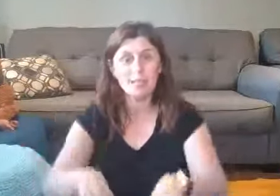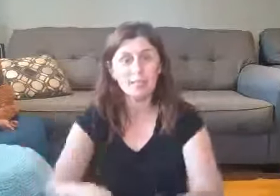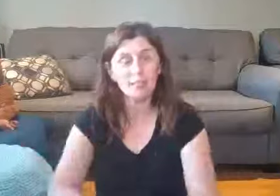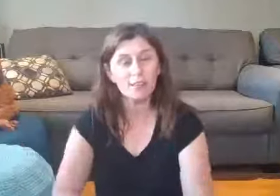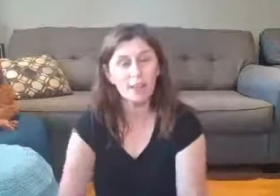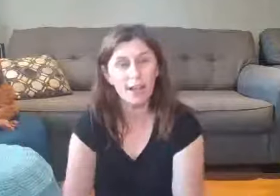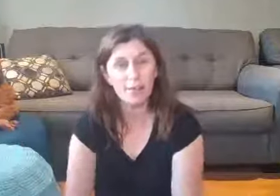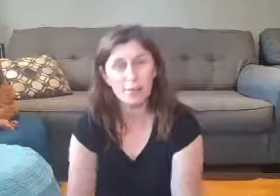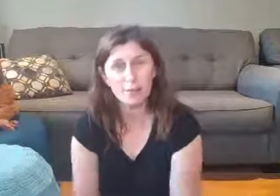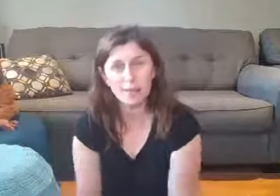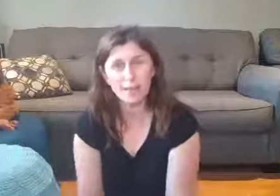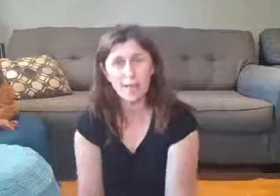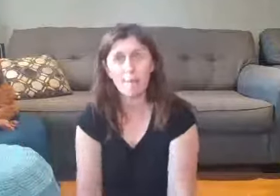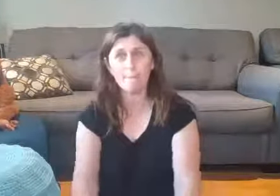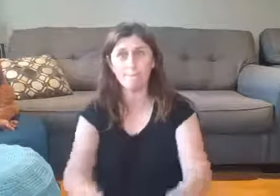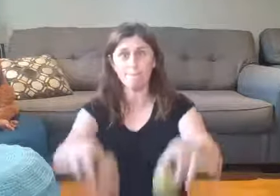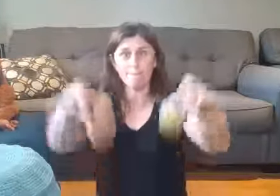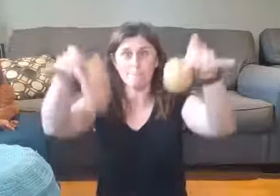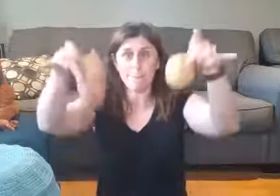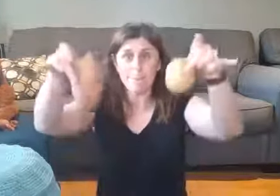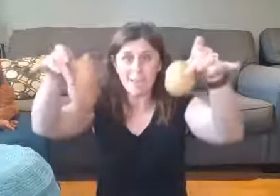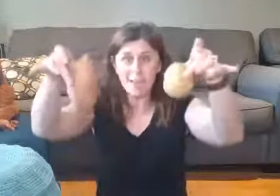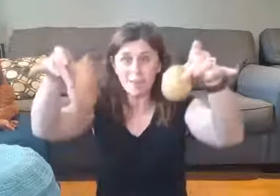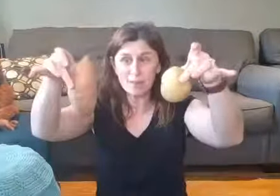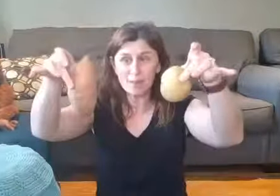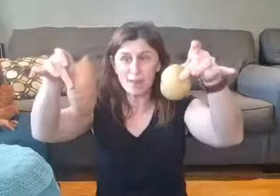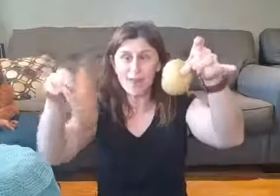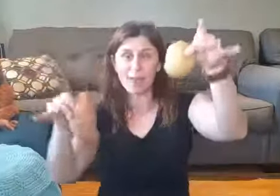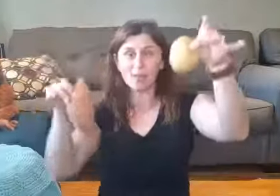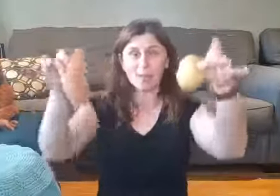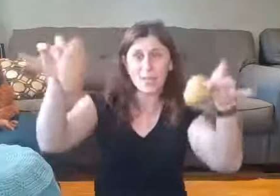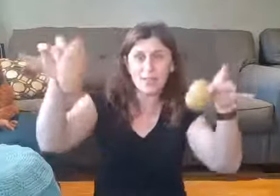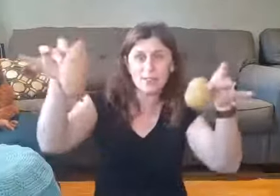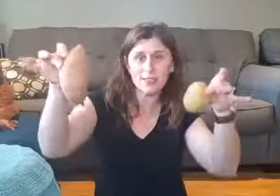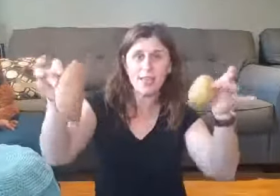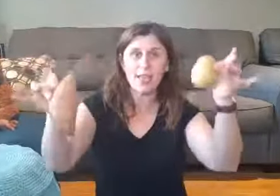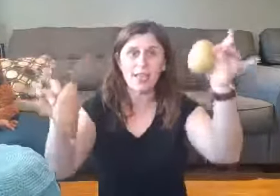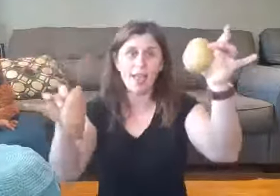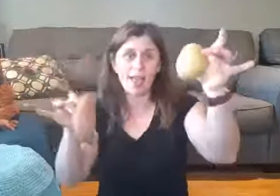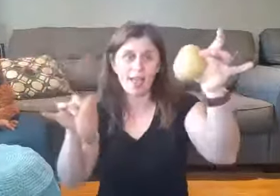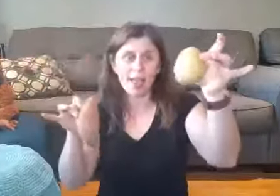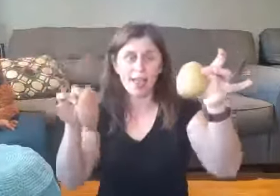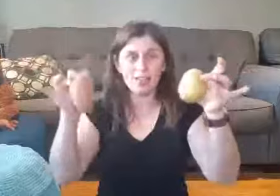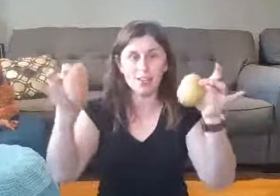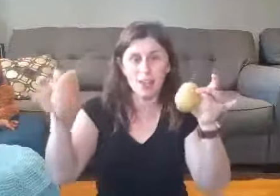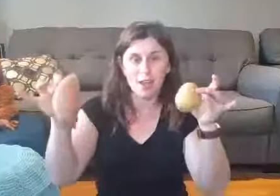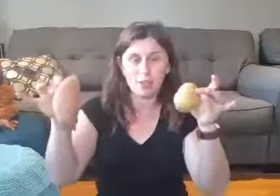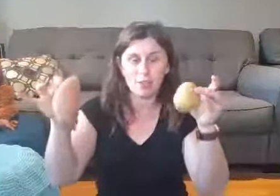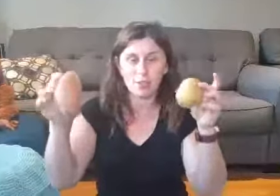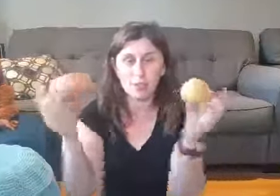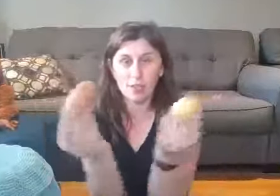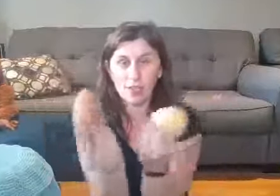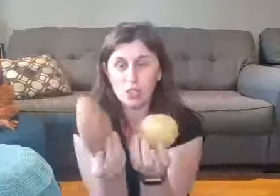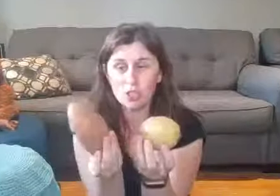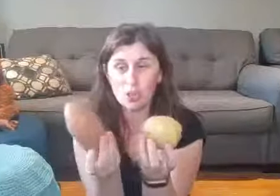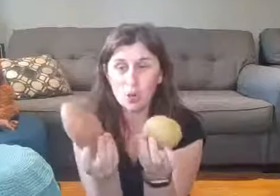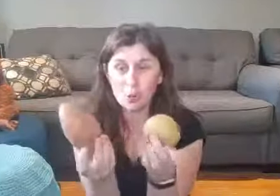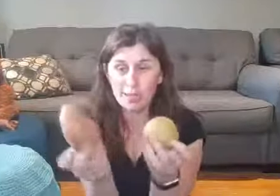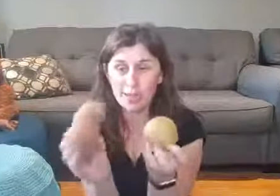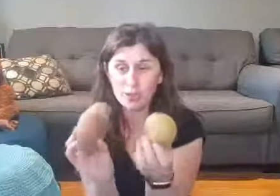the ground and pull some potatoes out. And we dance and shout. Do you know where potatoes are